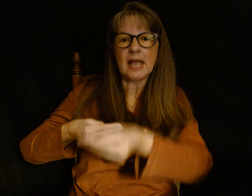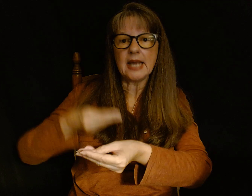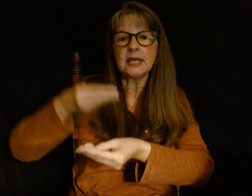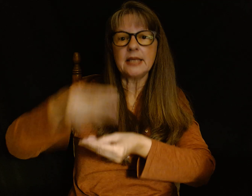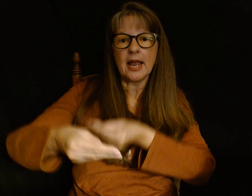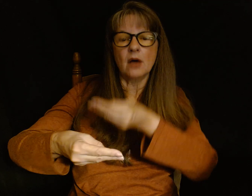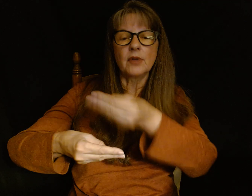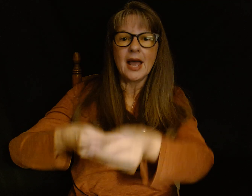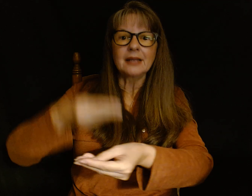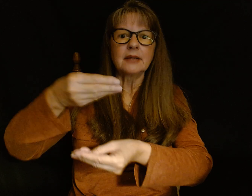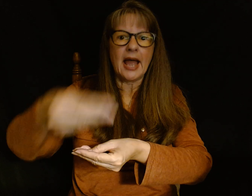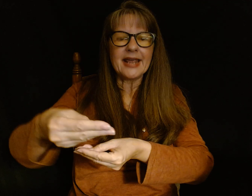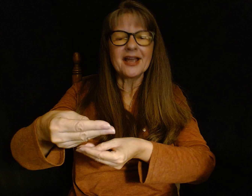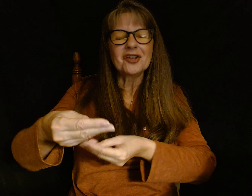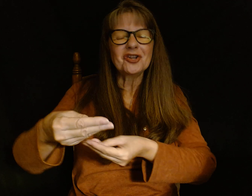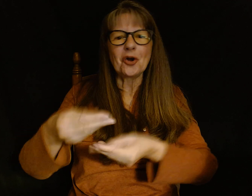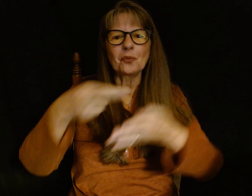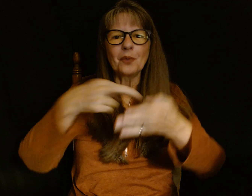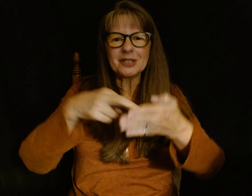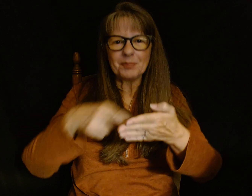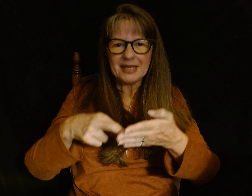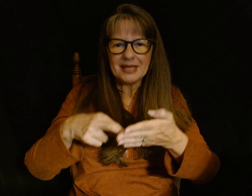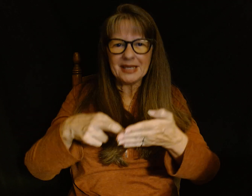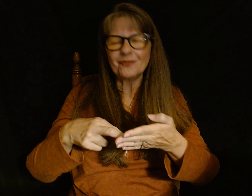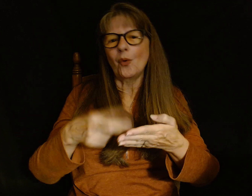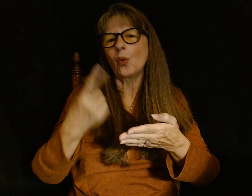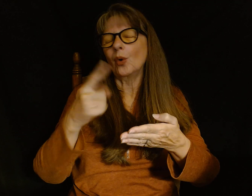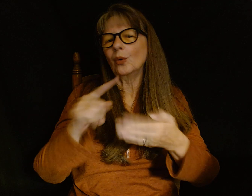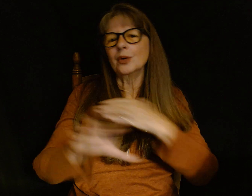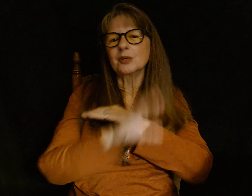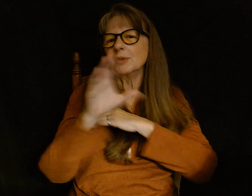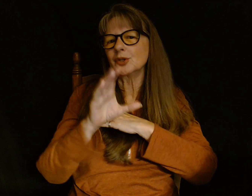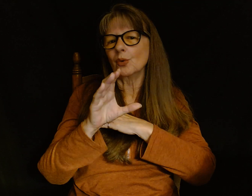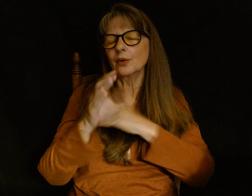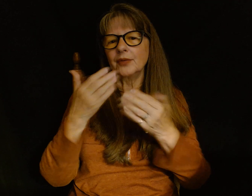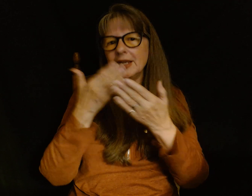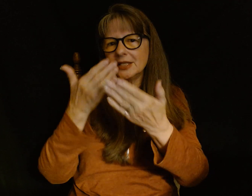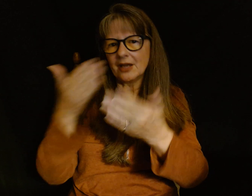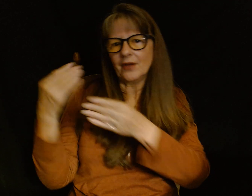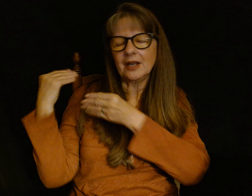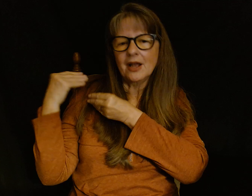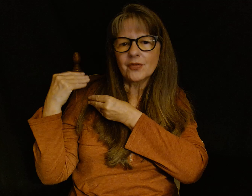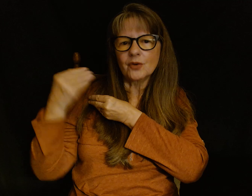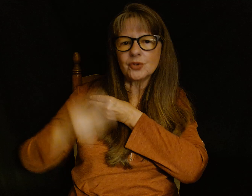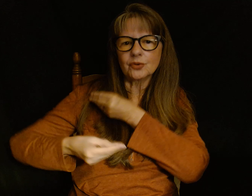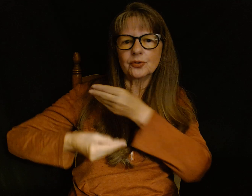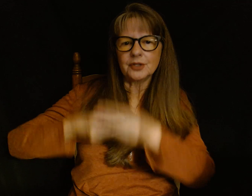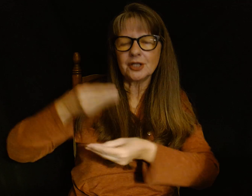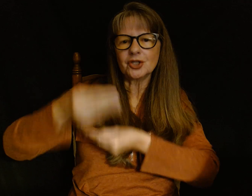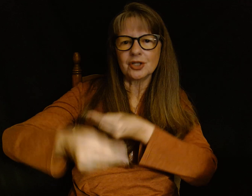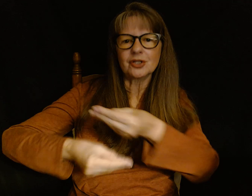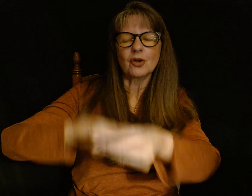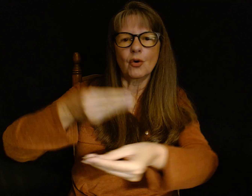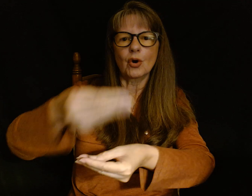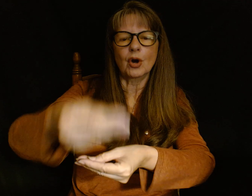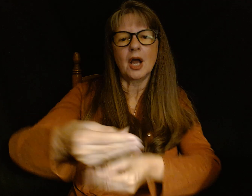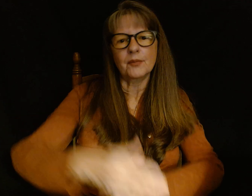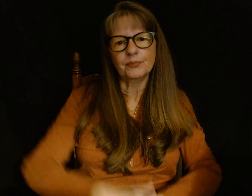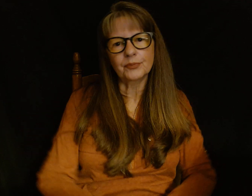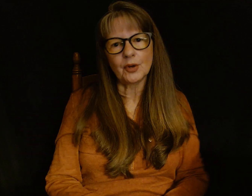handed down, like, recipes for Christmas or Thanksgiving. Those are traditions or, things